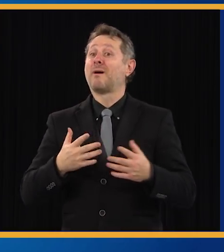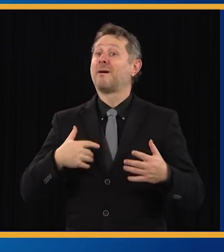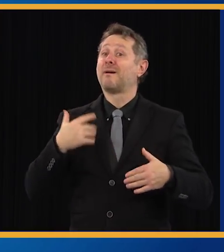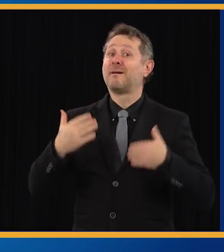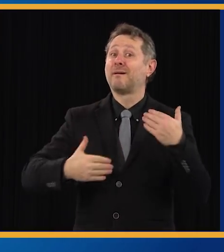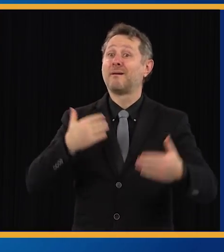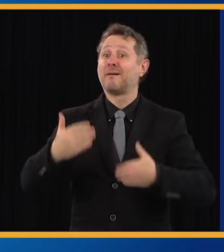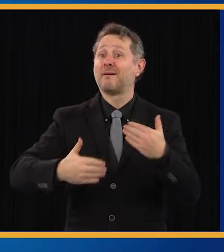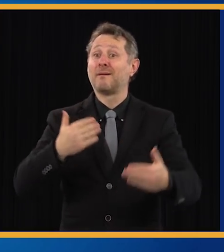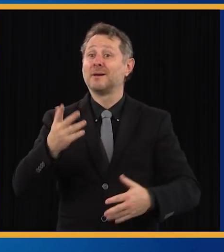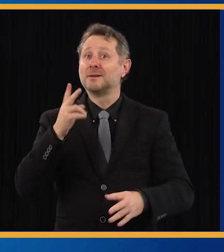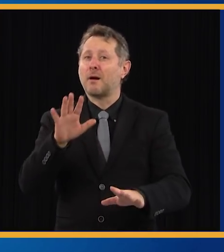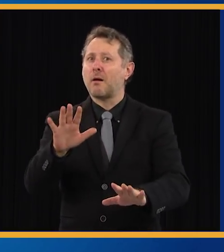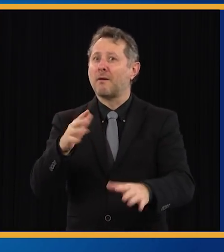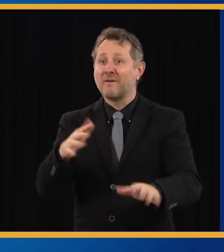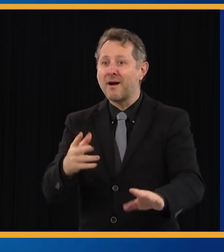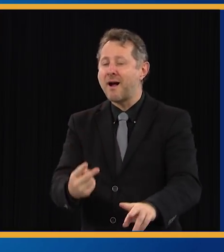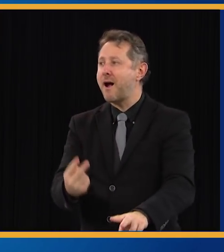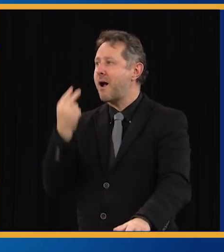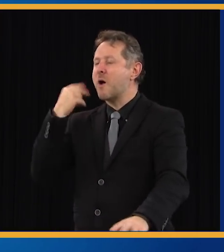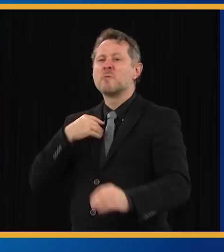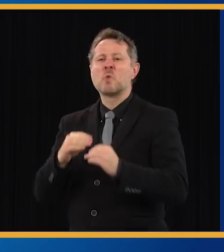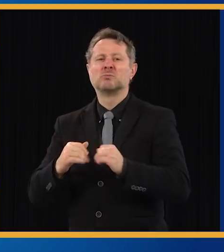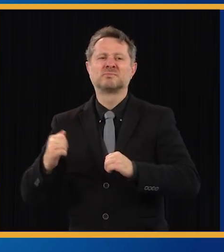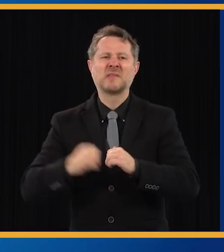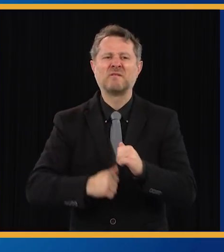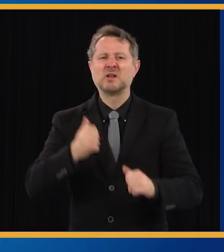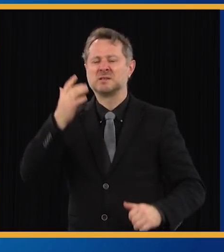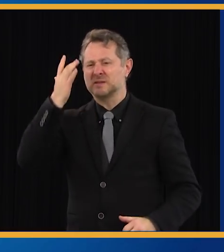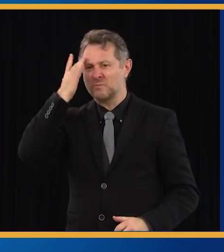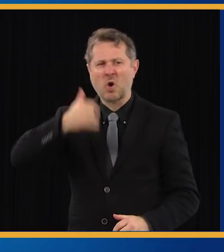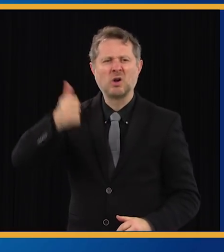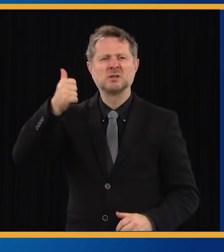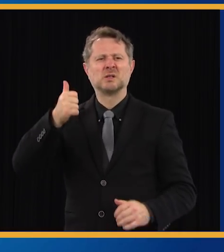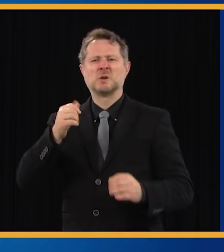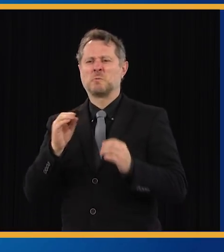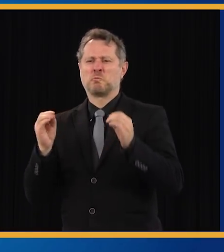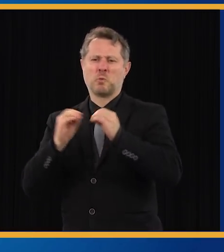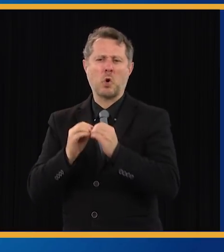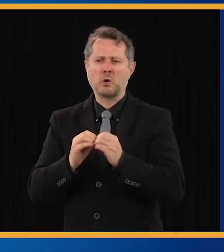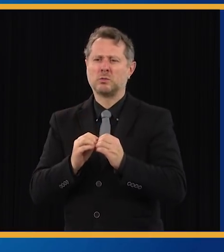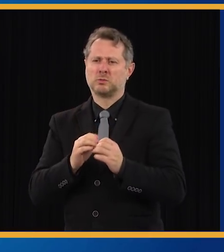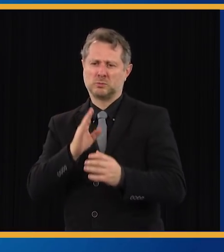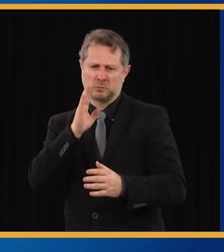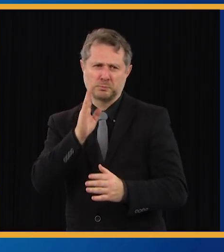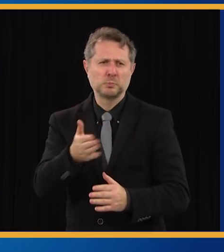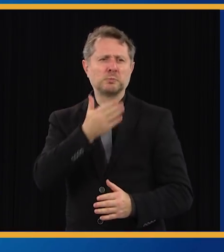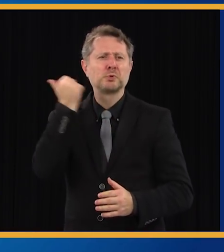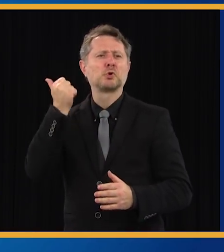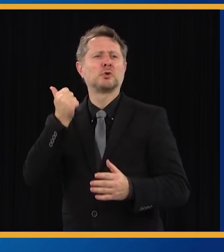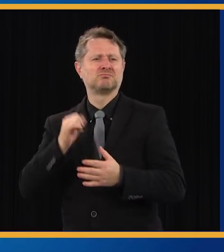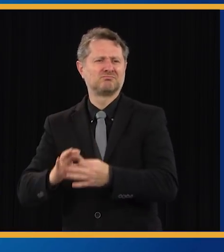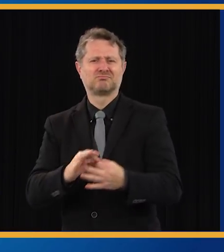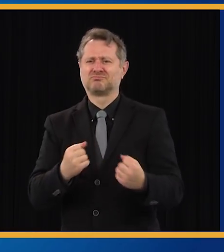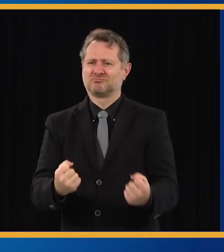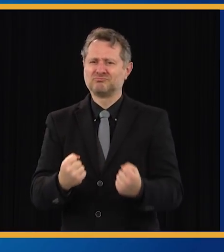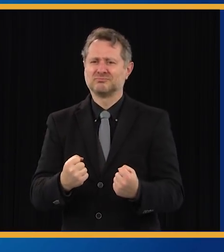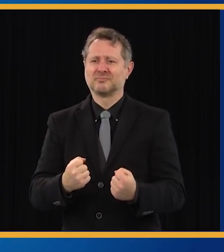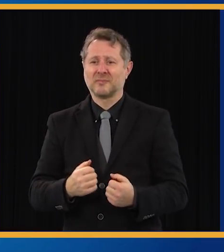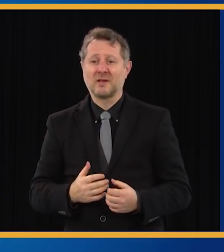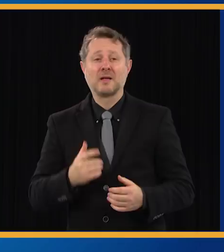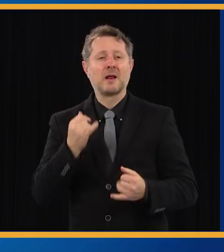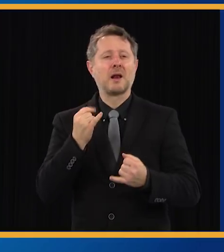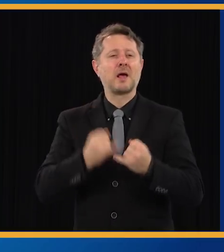we should be tougher and smarter and more resilient and more unified and better than before. Last point.